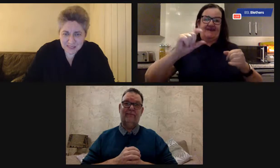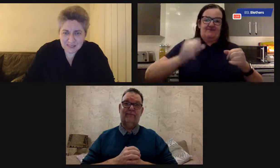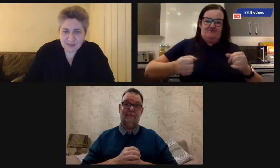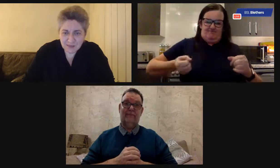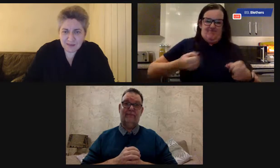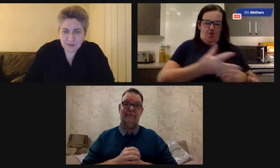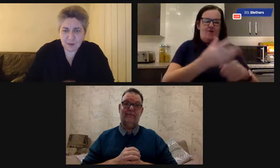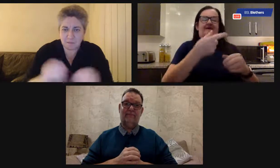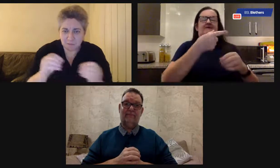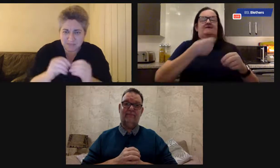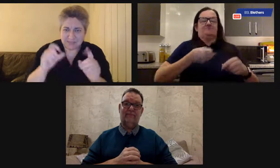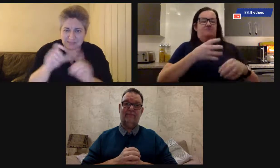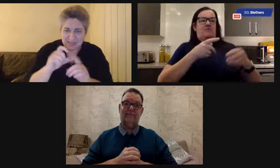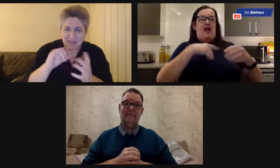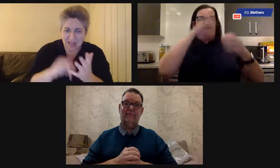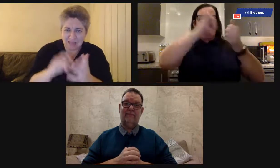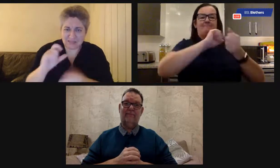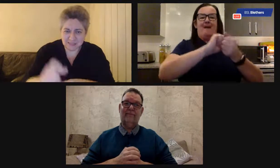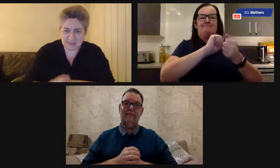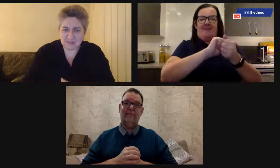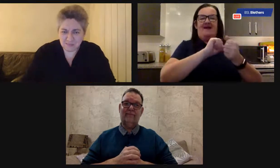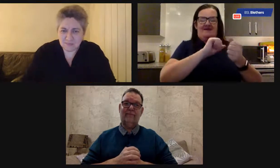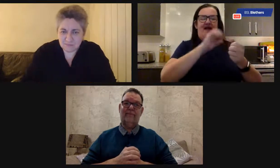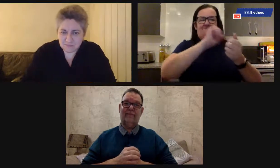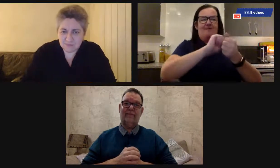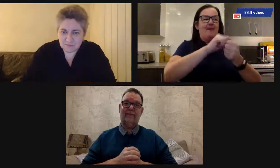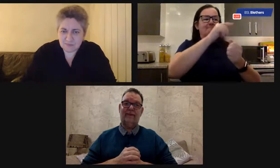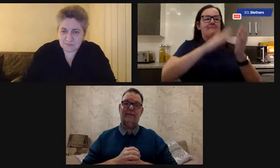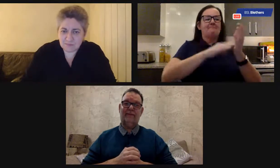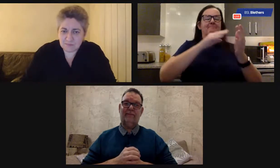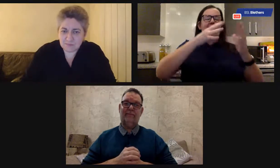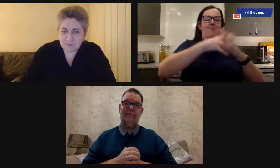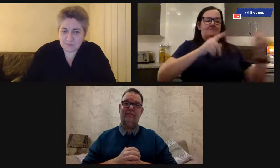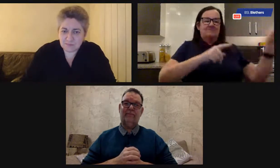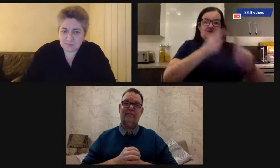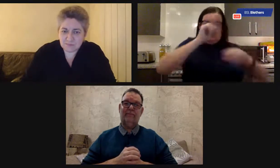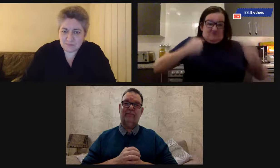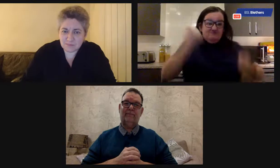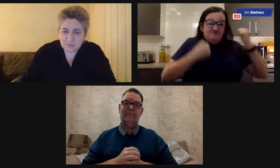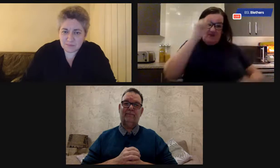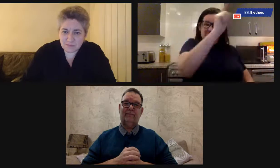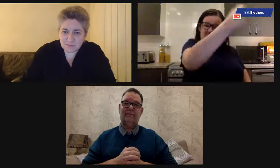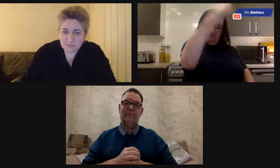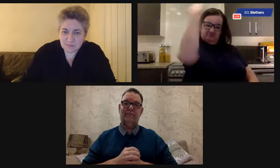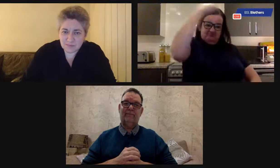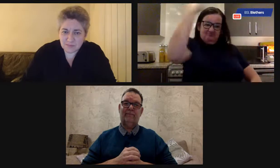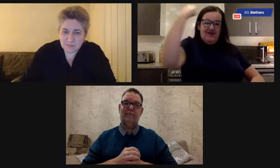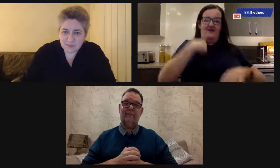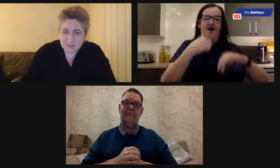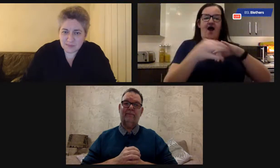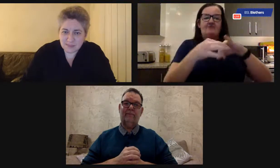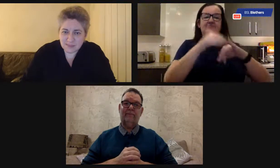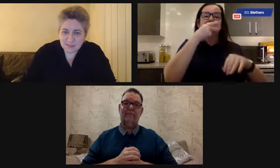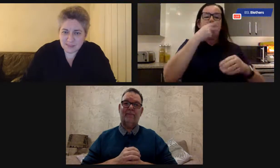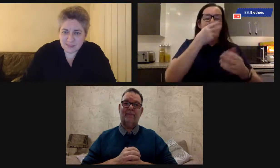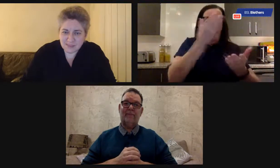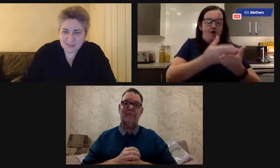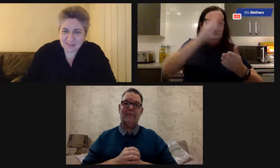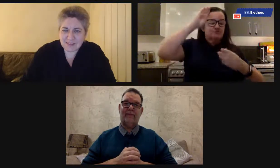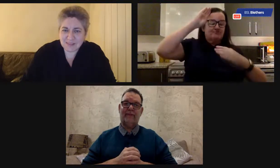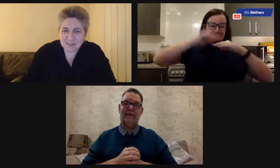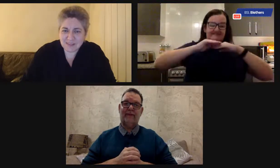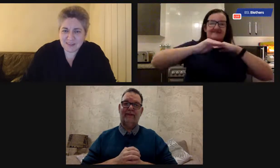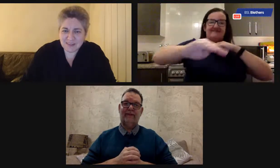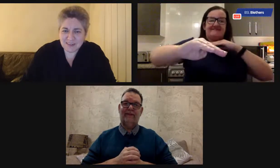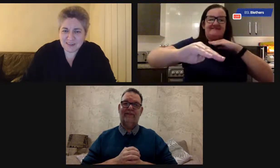At that time, it was the Scottish Deaf Bowling Club, and I can remember at that time, Mike Webster came to me